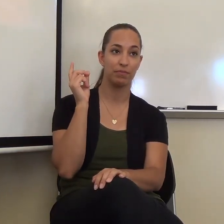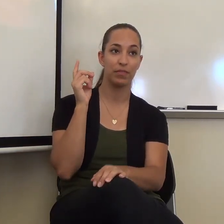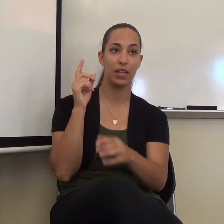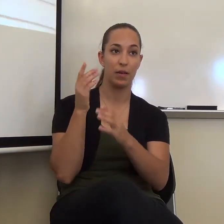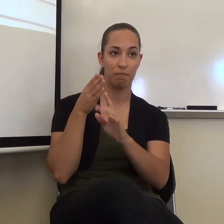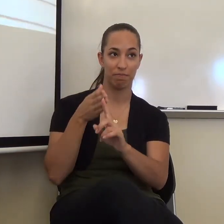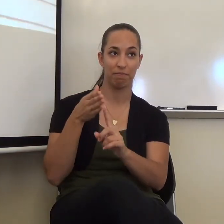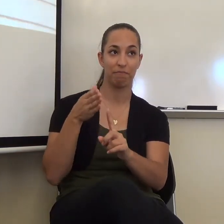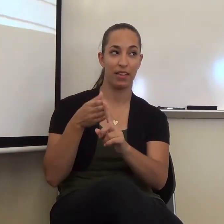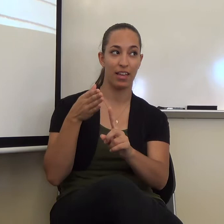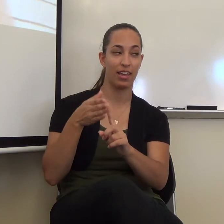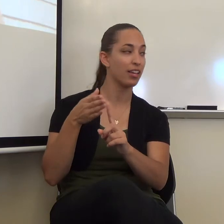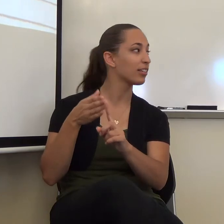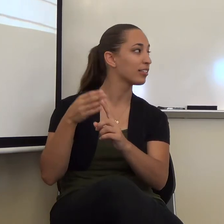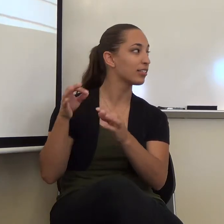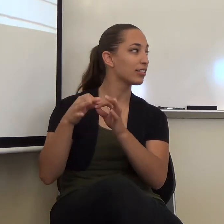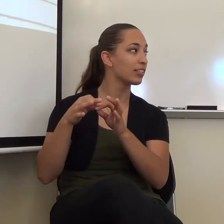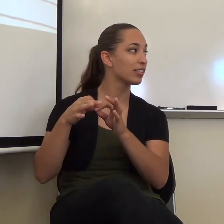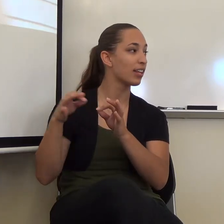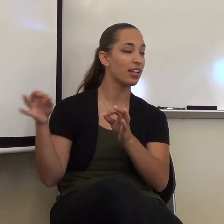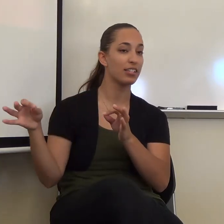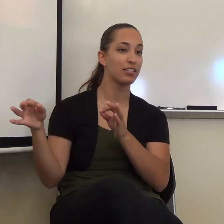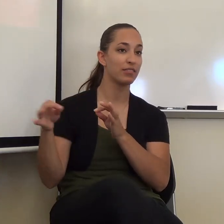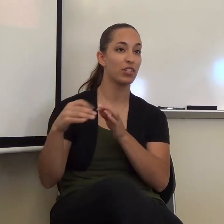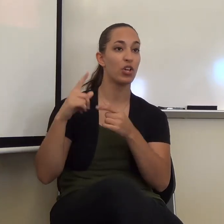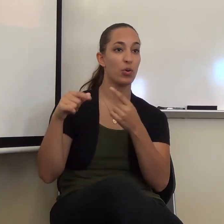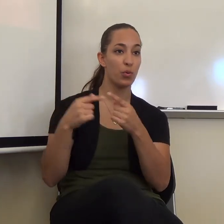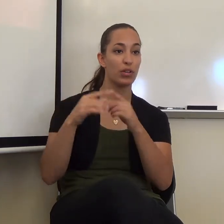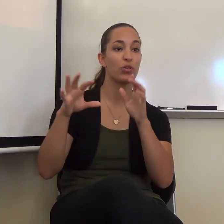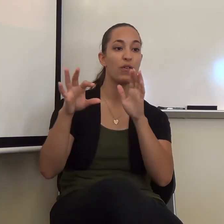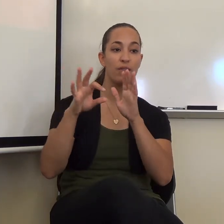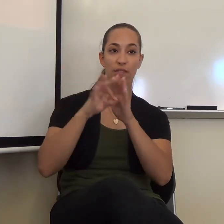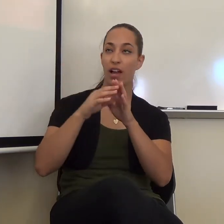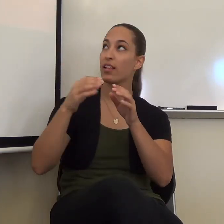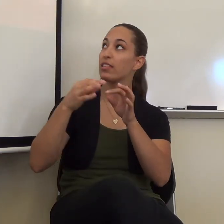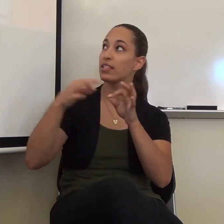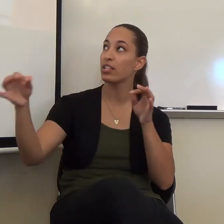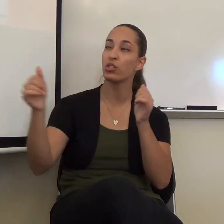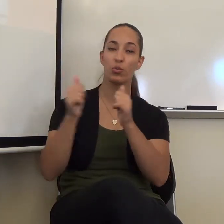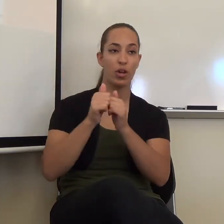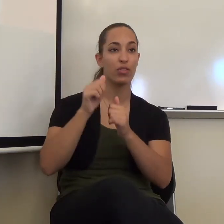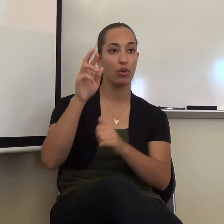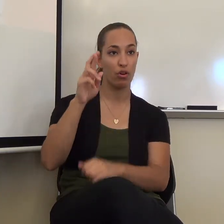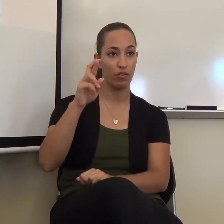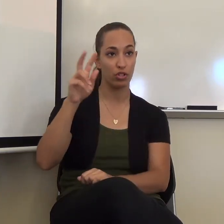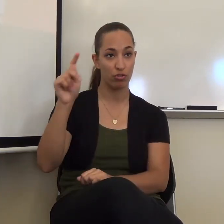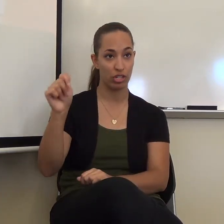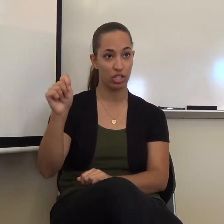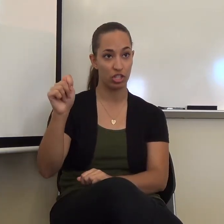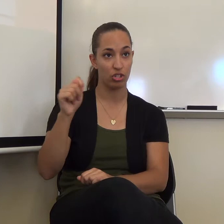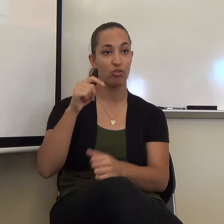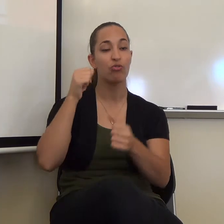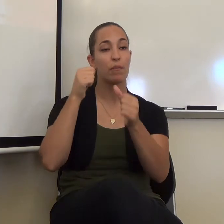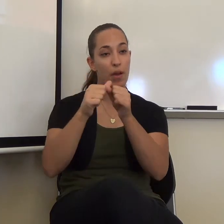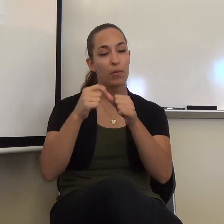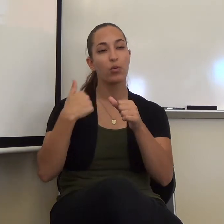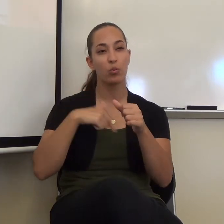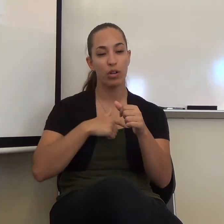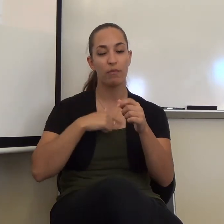main sentence here. When you found your sentence with the reversal transition, that should be the, remember we've been giving this a star and kind of